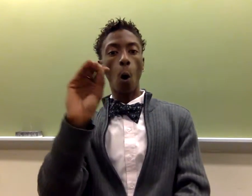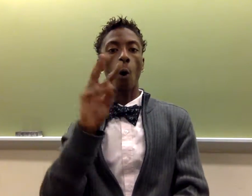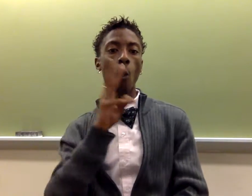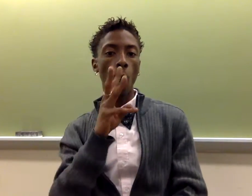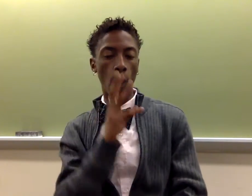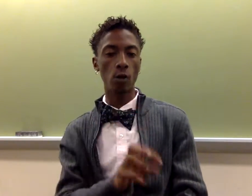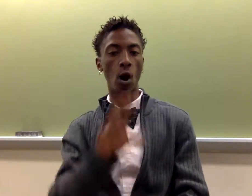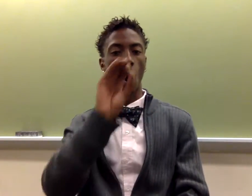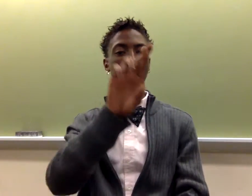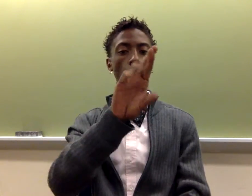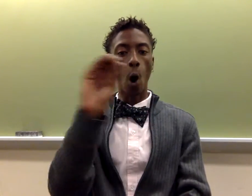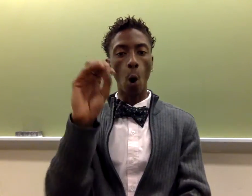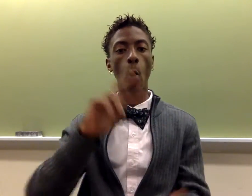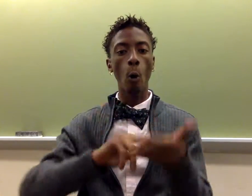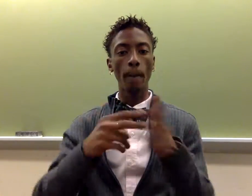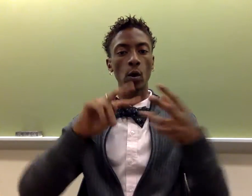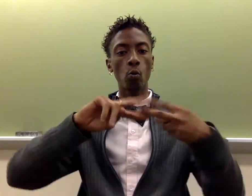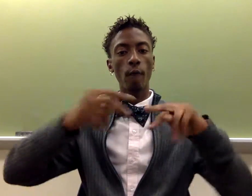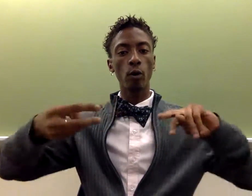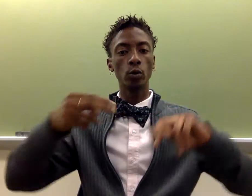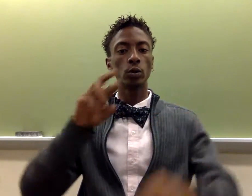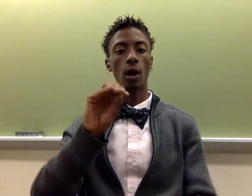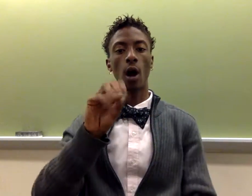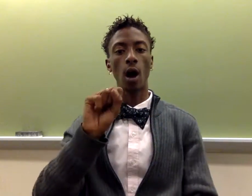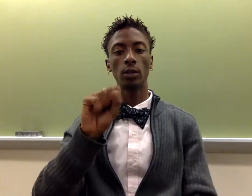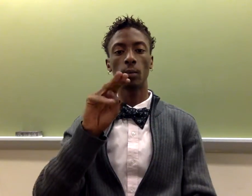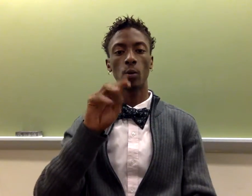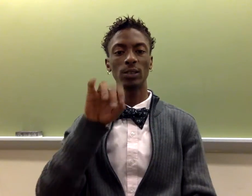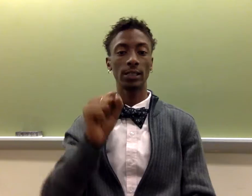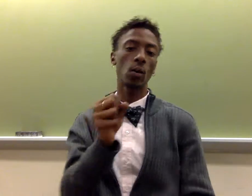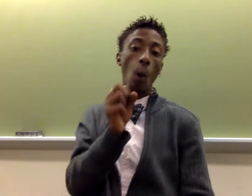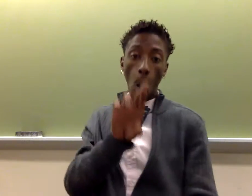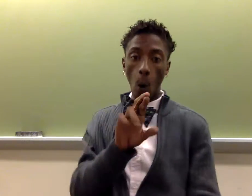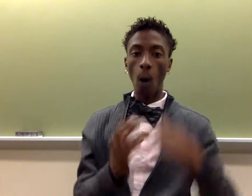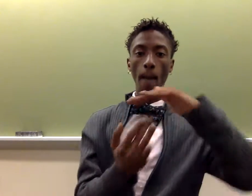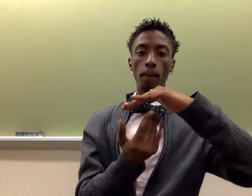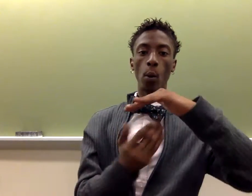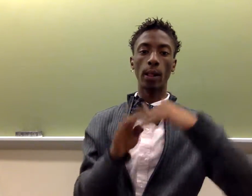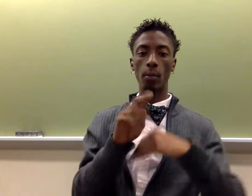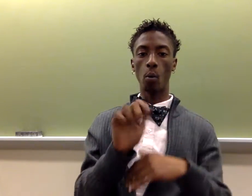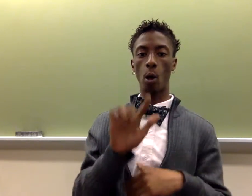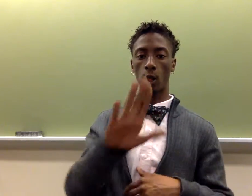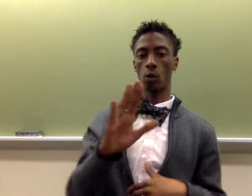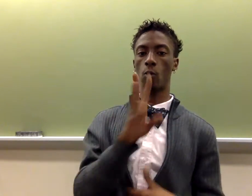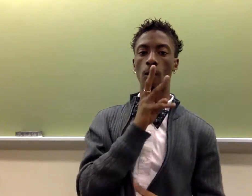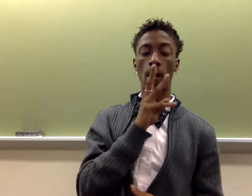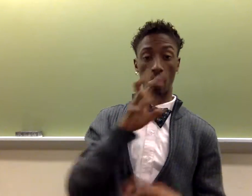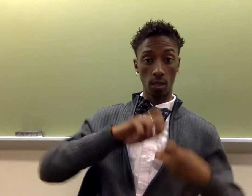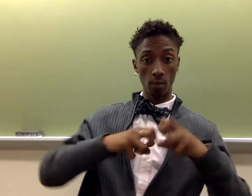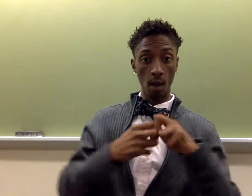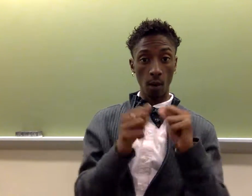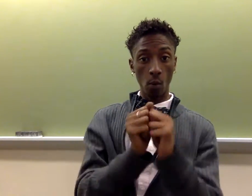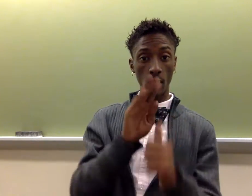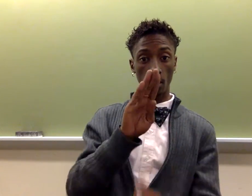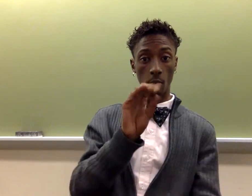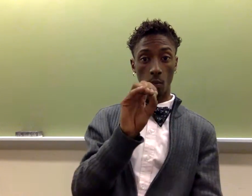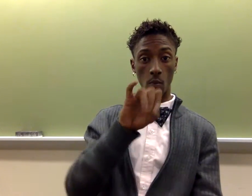reverse osmosis, or boil your water. Now, here's the problem with boiling. When you boil your water, all